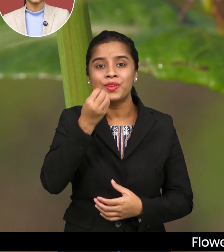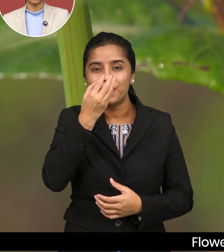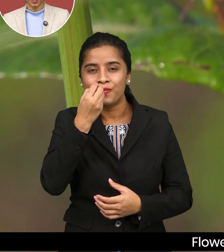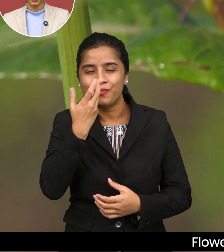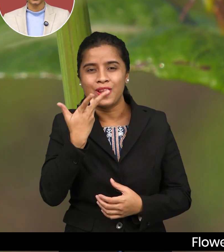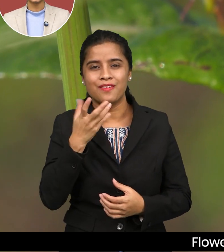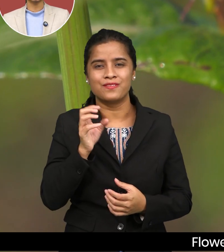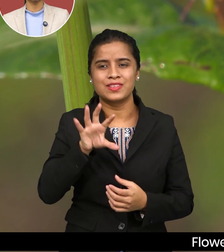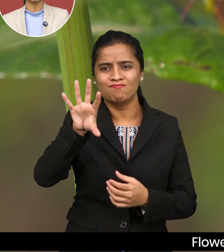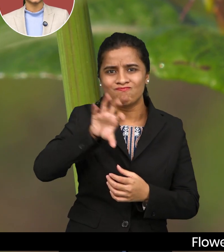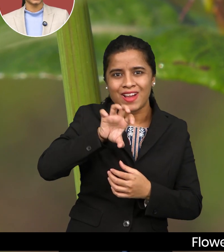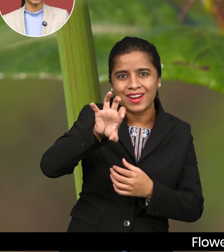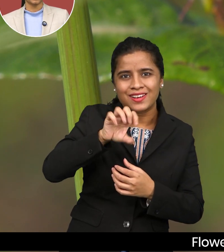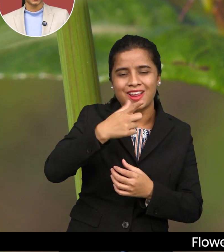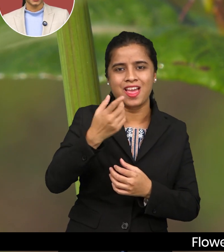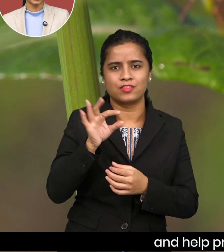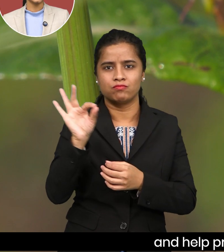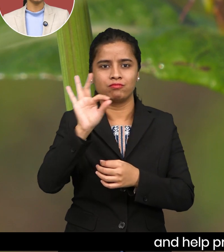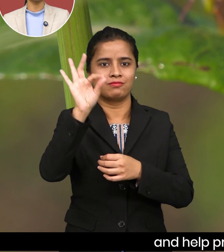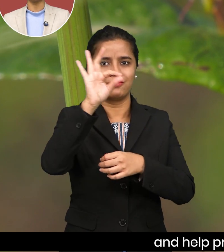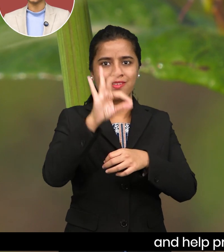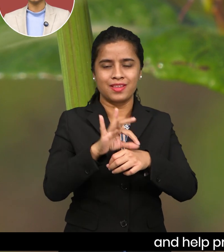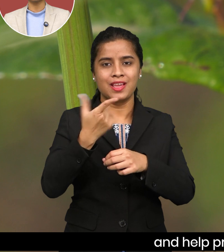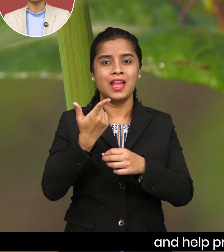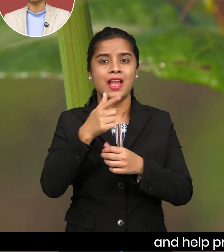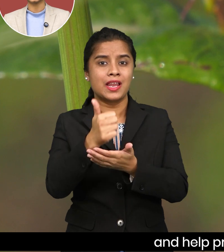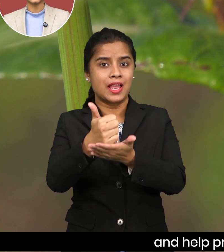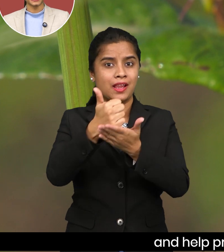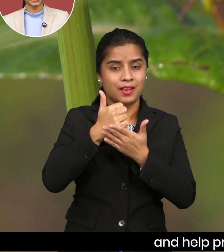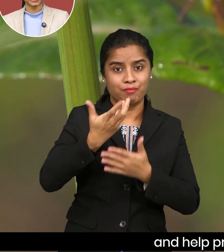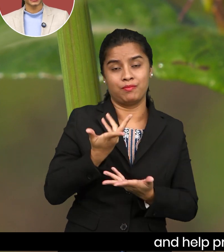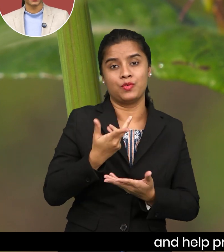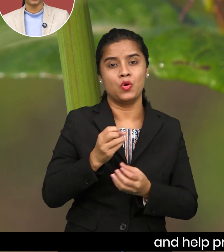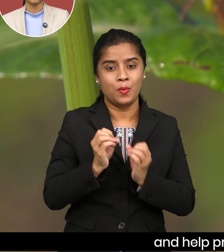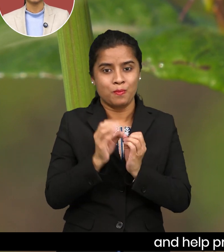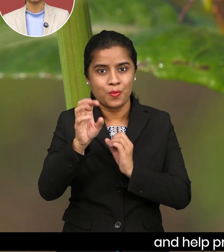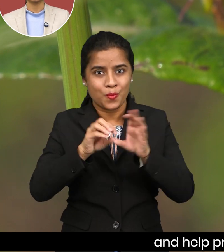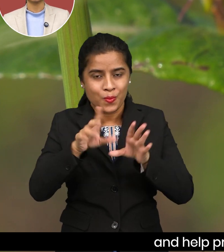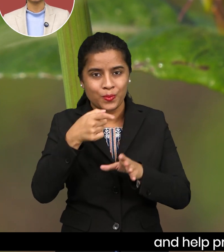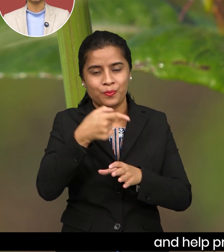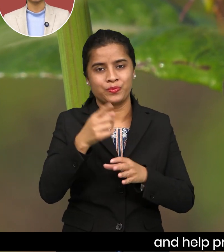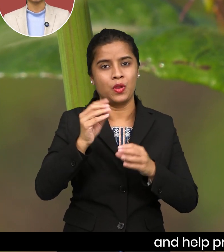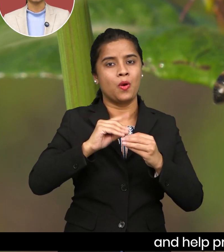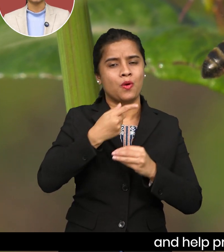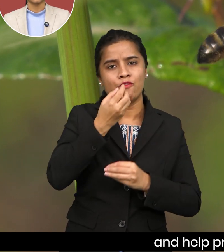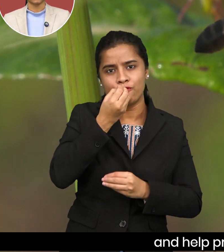Flowers attract insects and help produce fruits and seeds.